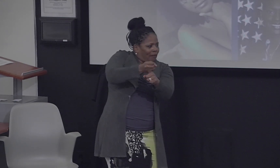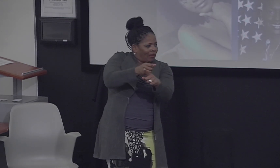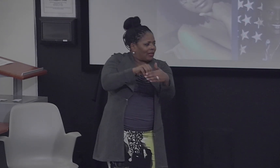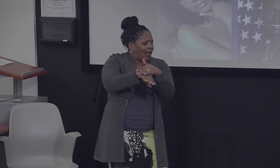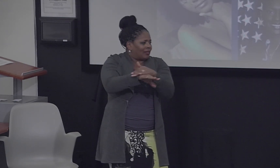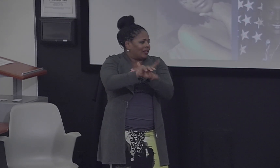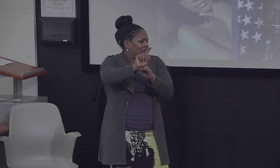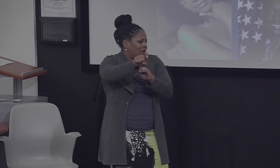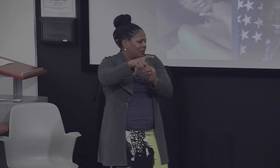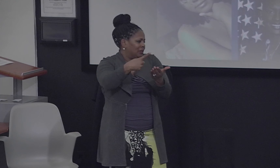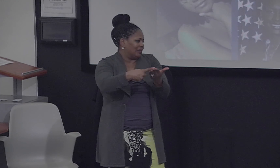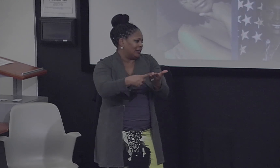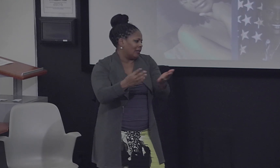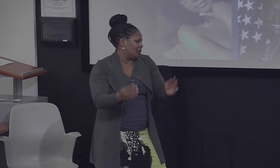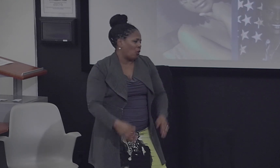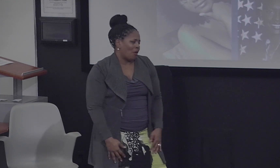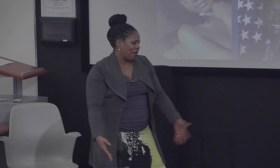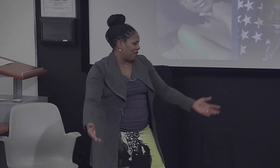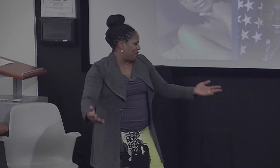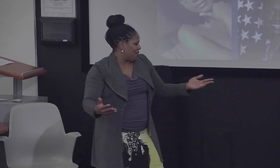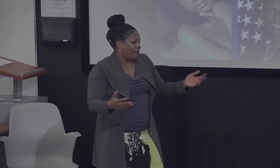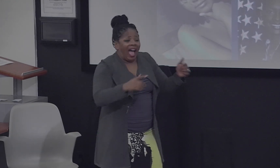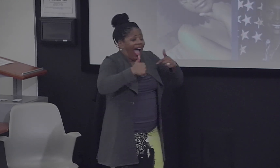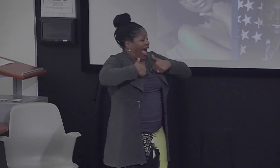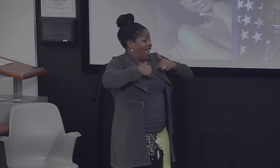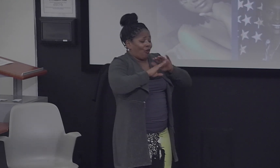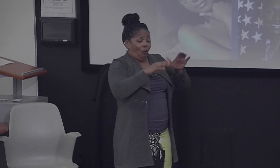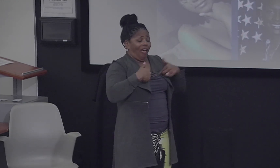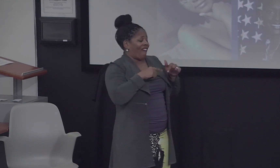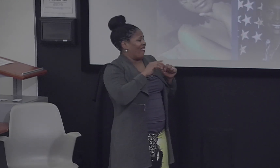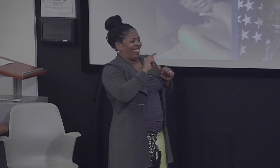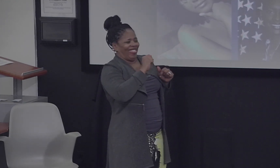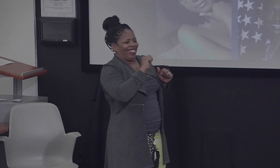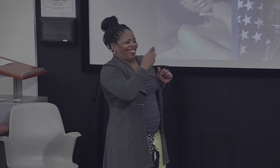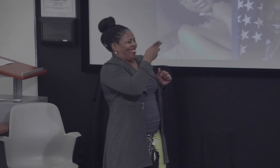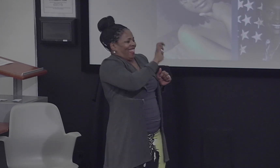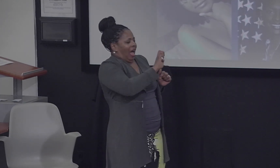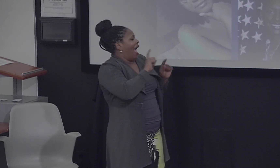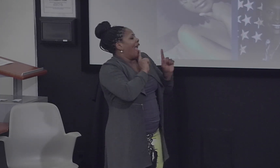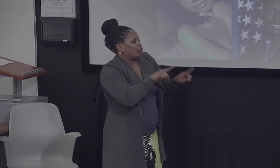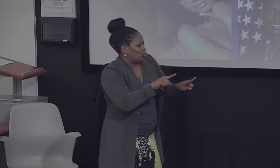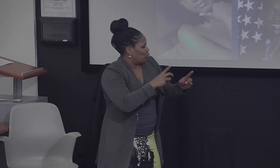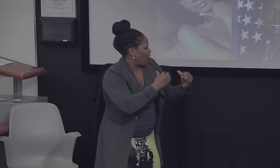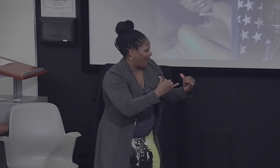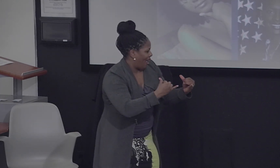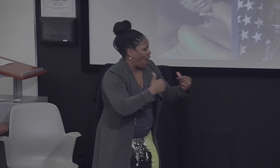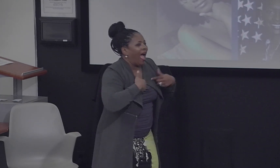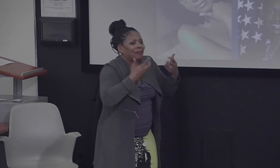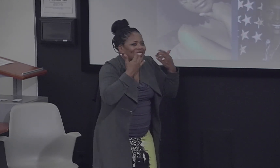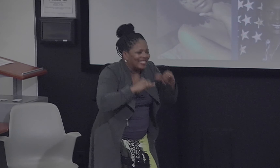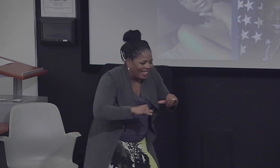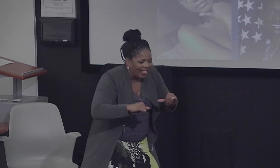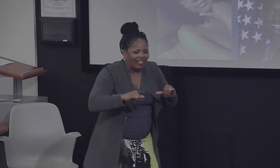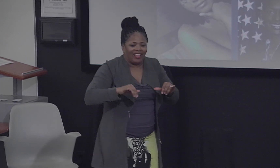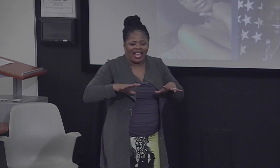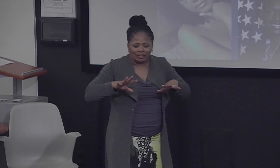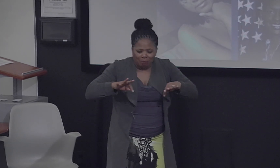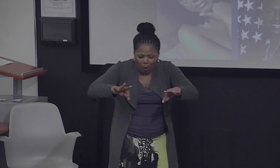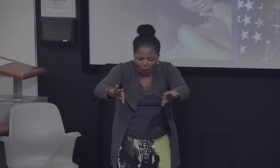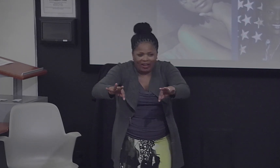Everything really is all within that. We need to involve them in the conversation. I don't have the answer at this point. I'm